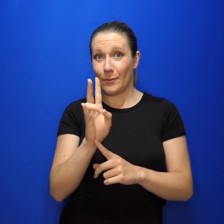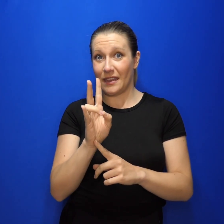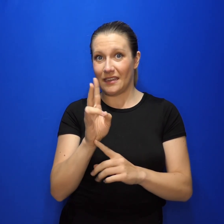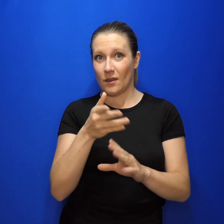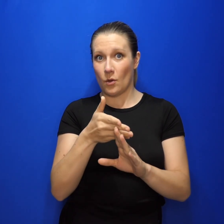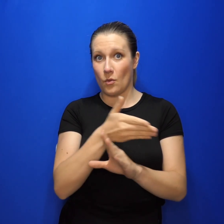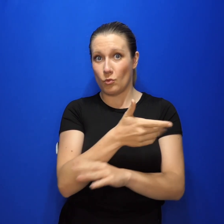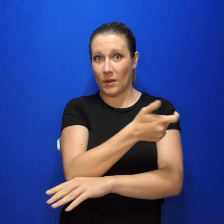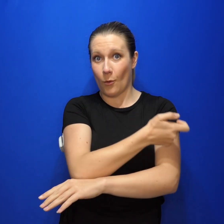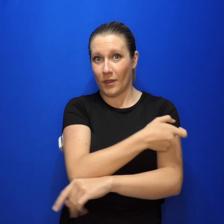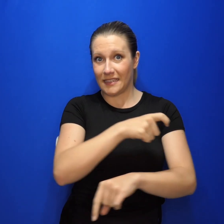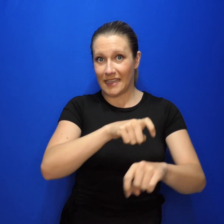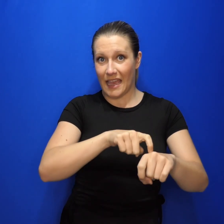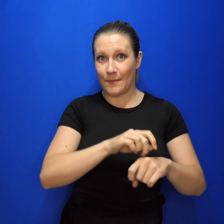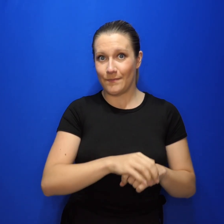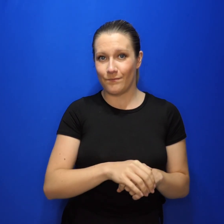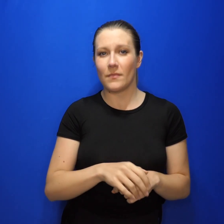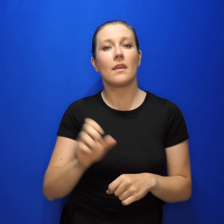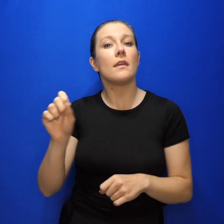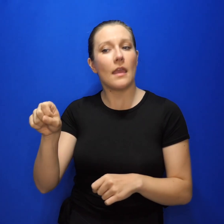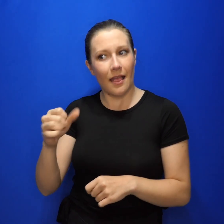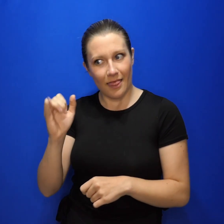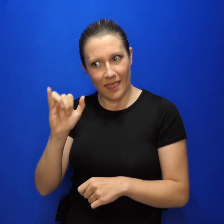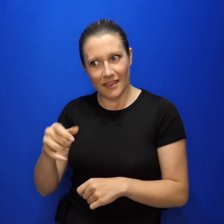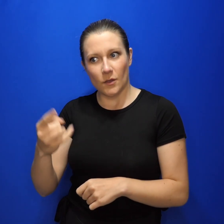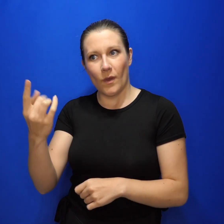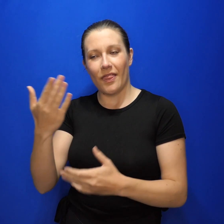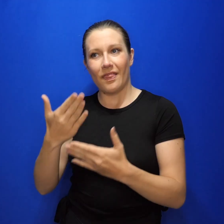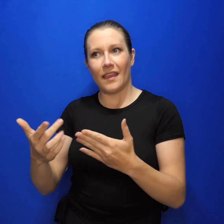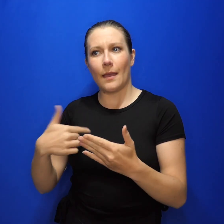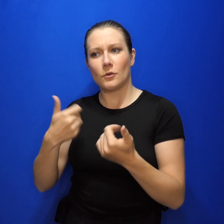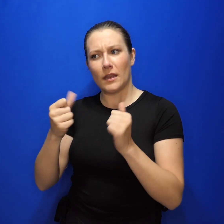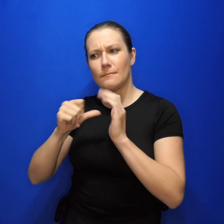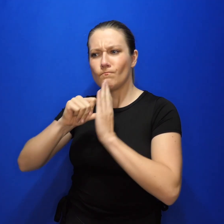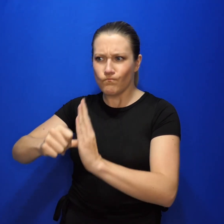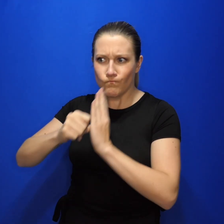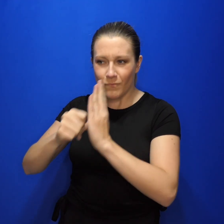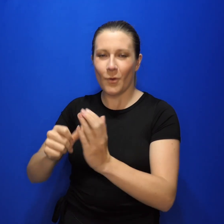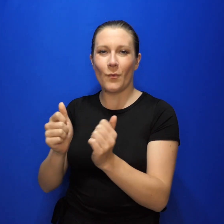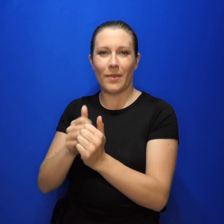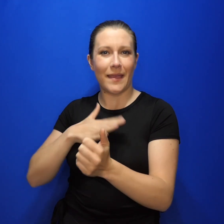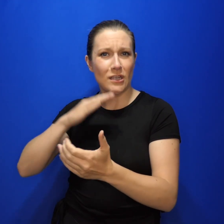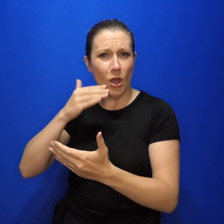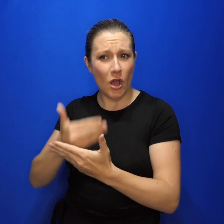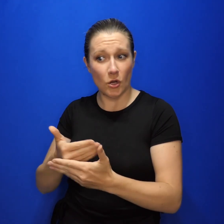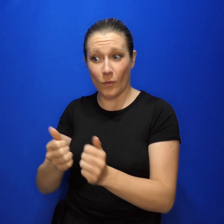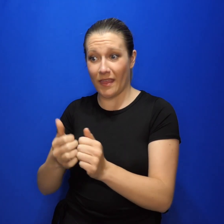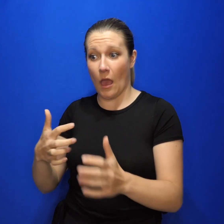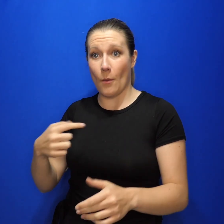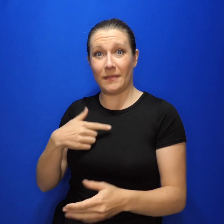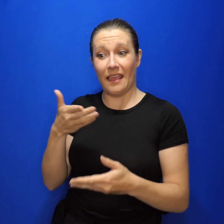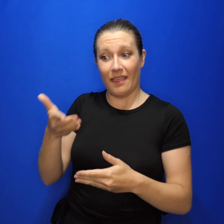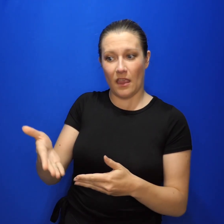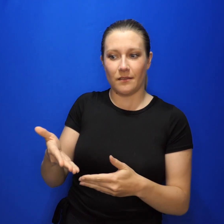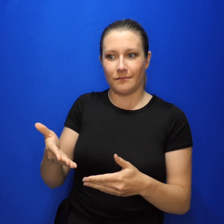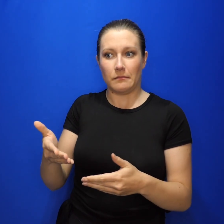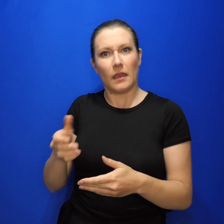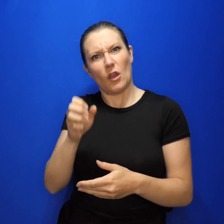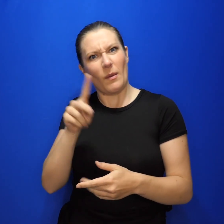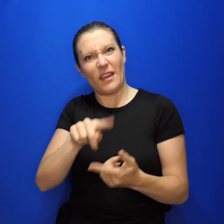pre-bolus time. Yeah, that's the one thing I still can't hammer through Arden's head. Without me there, going back to the ice cream store, I said,